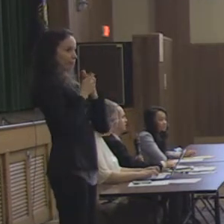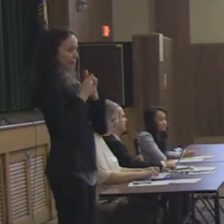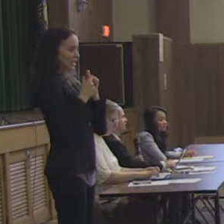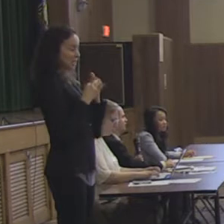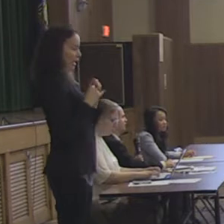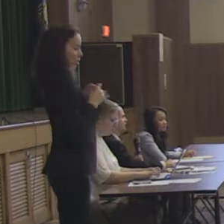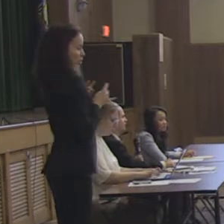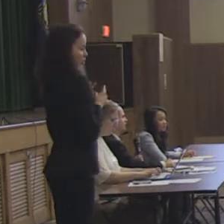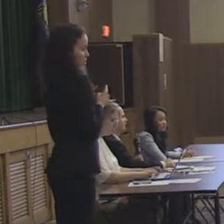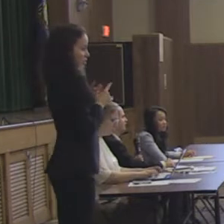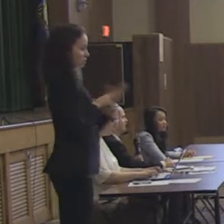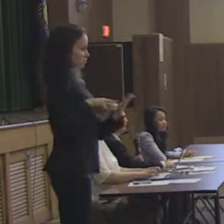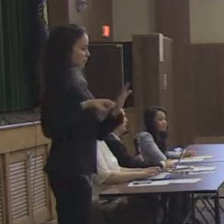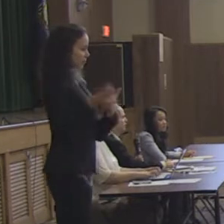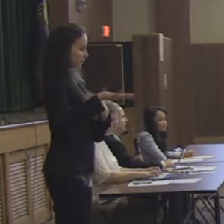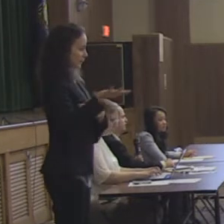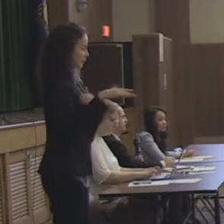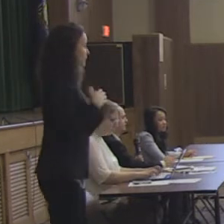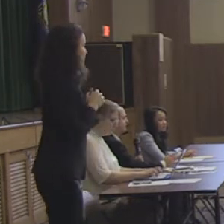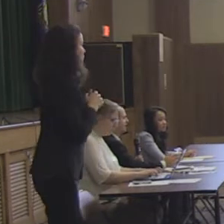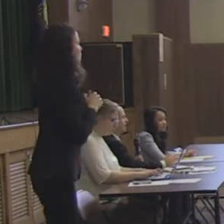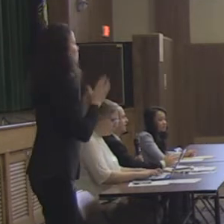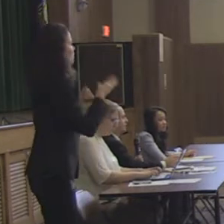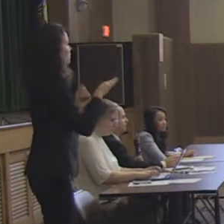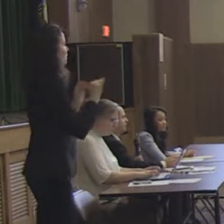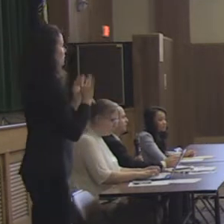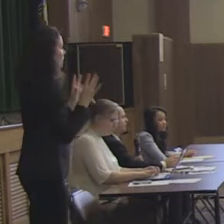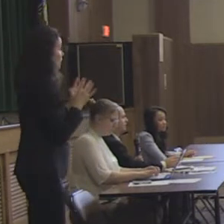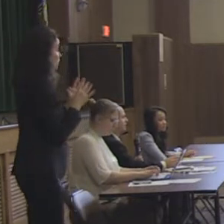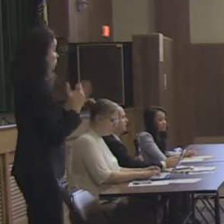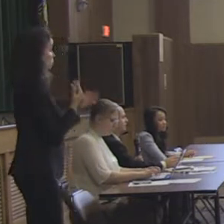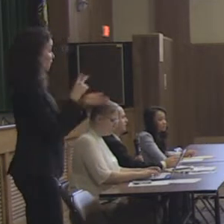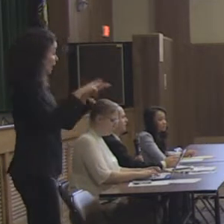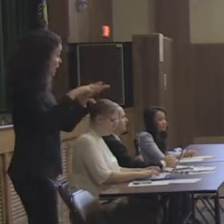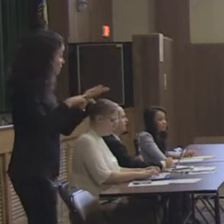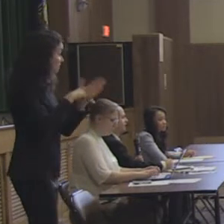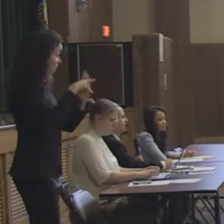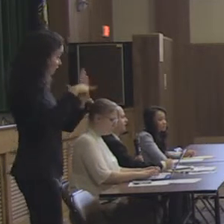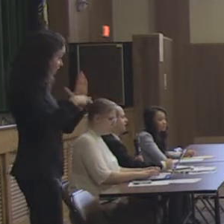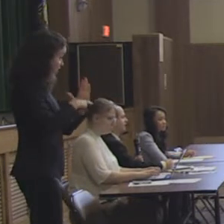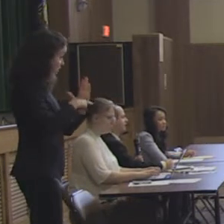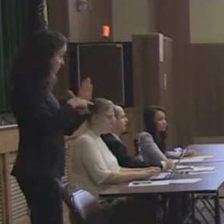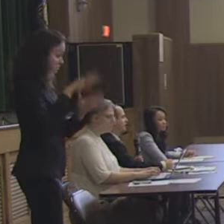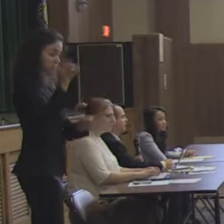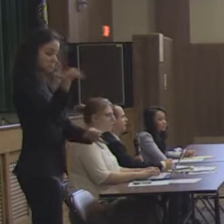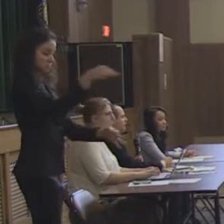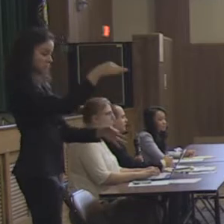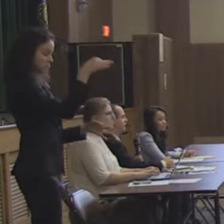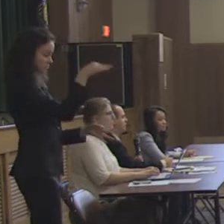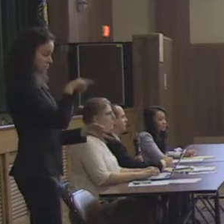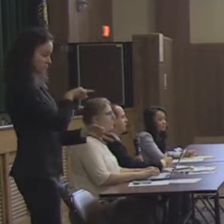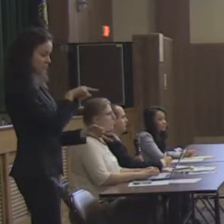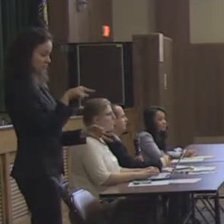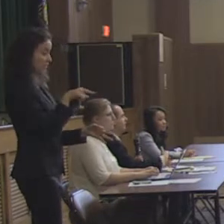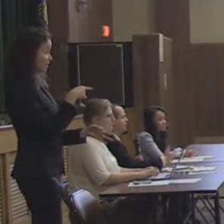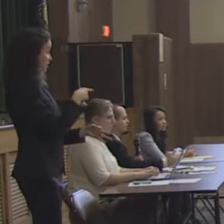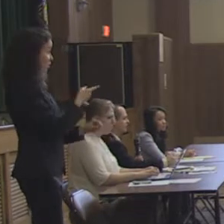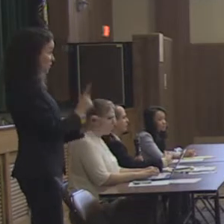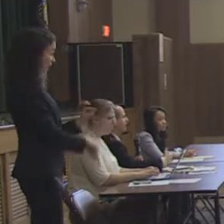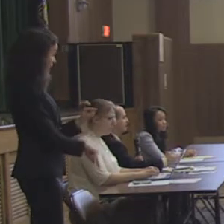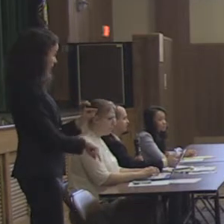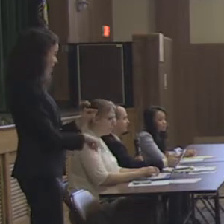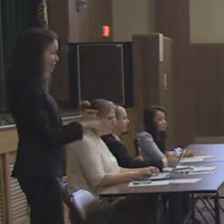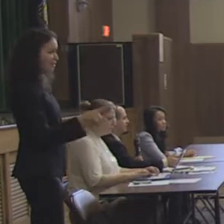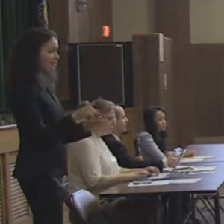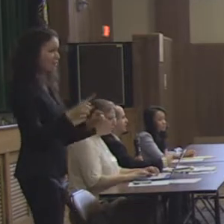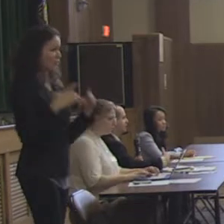So just to clarify, the new contractor policy is saying that folks cannot, even on their own